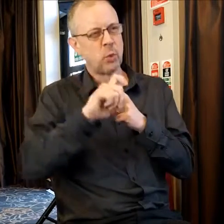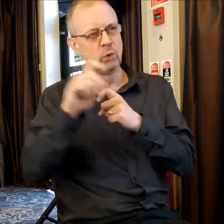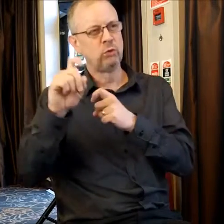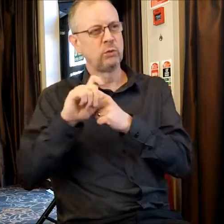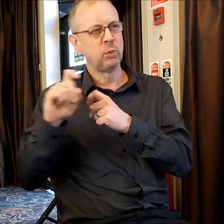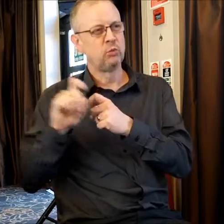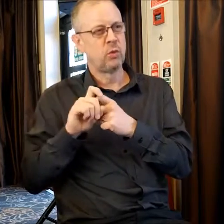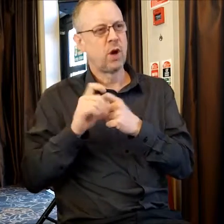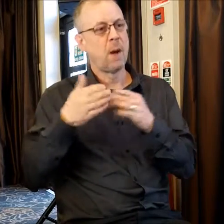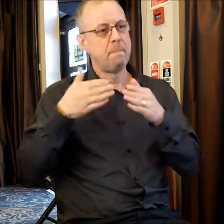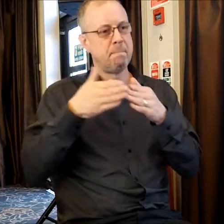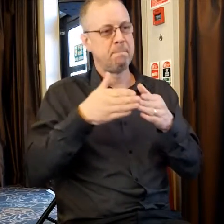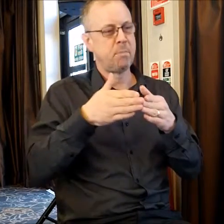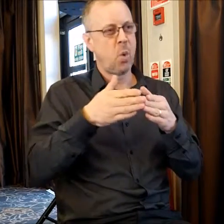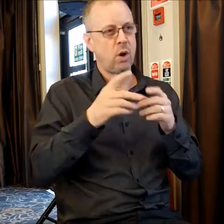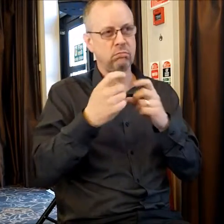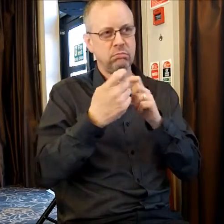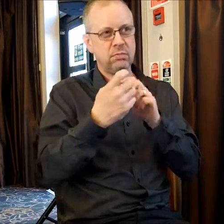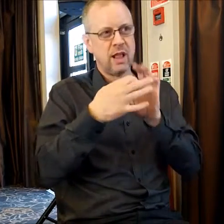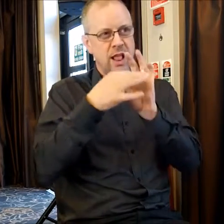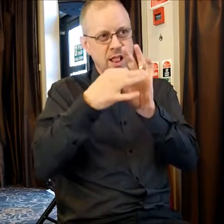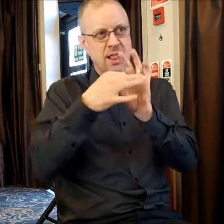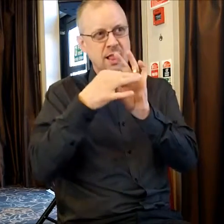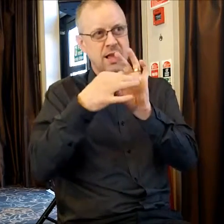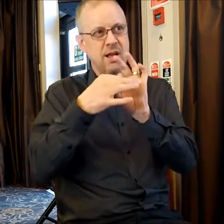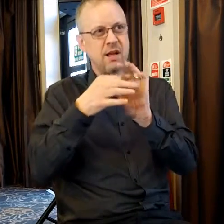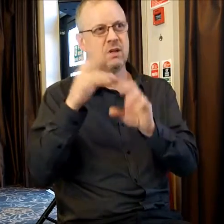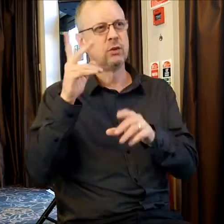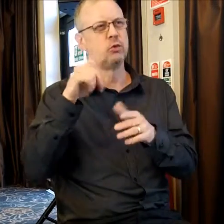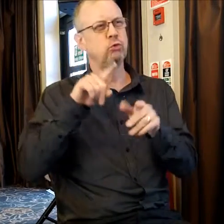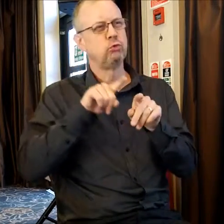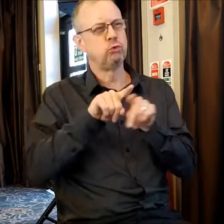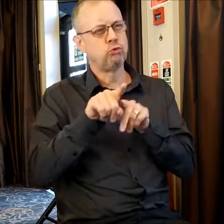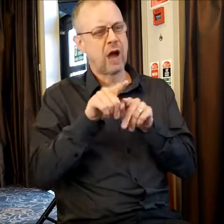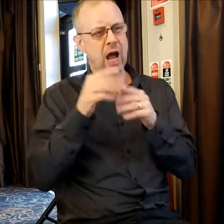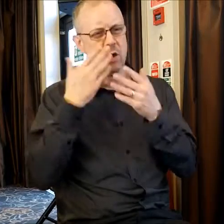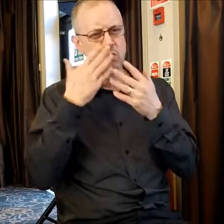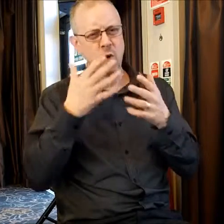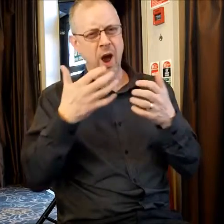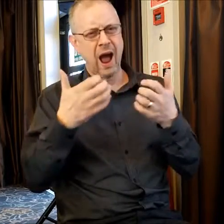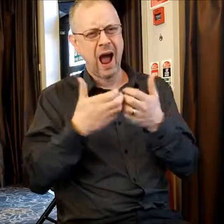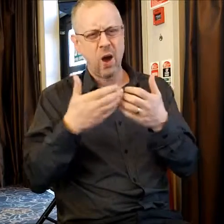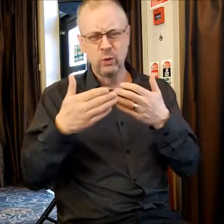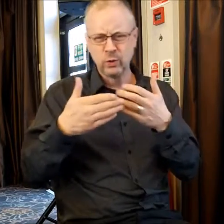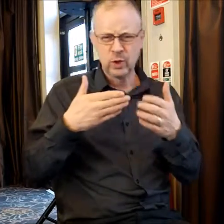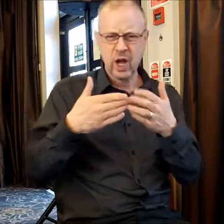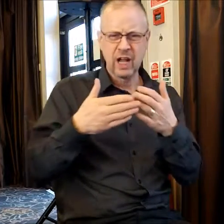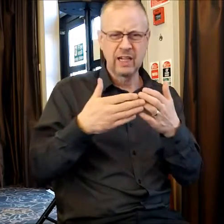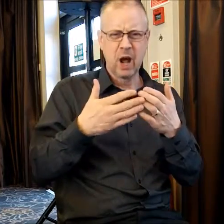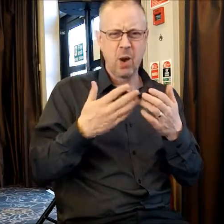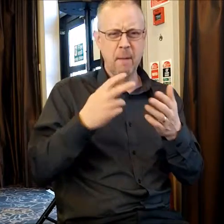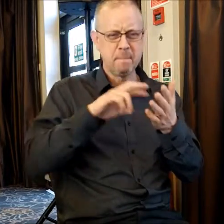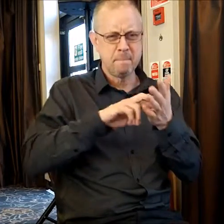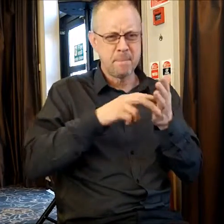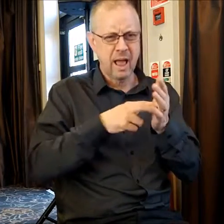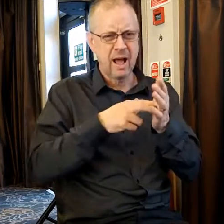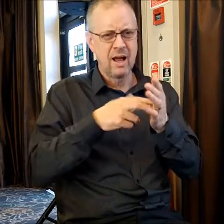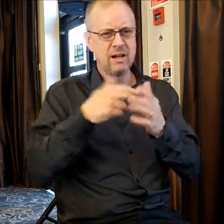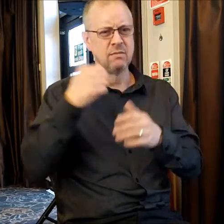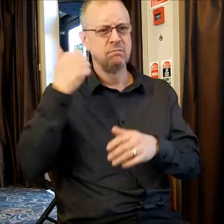try to have an attitude of cooperation all the time. Something that we really drum into our people in the UK